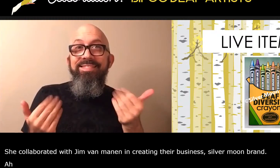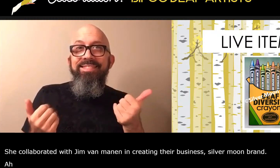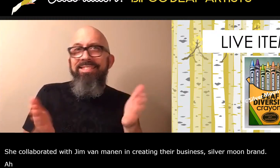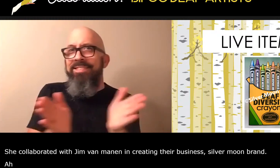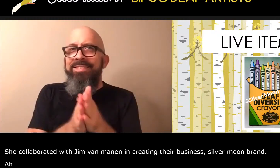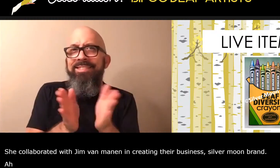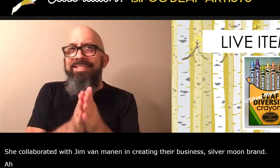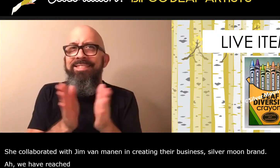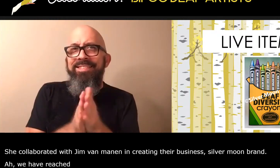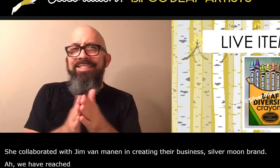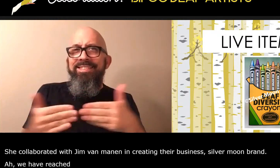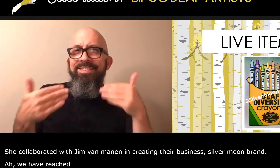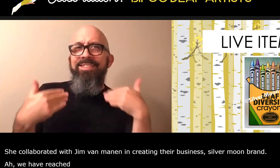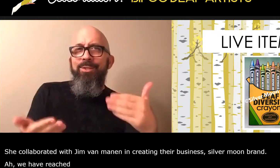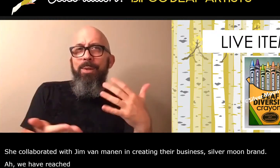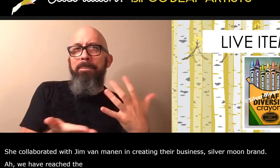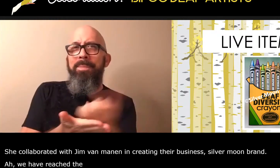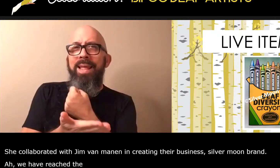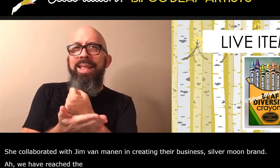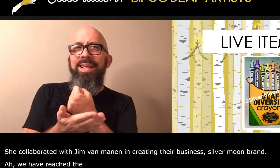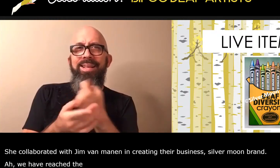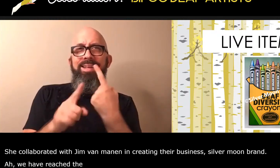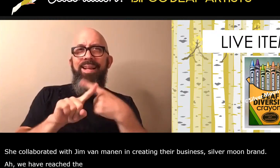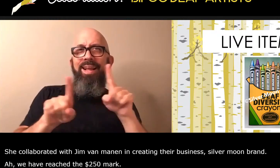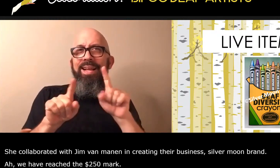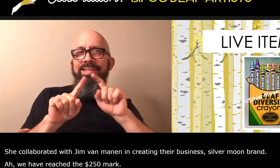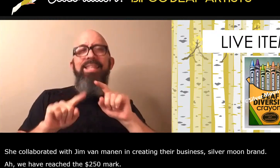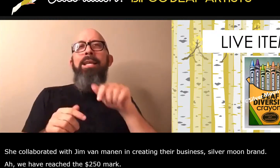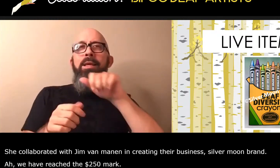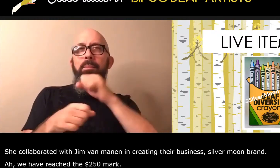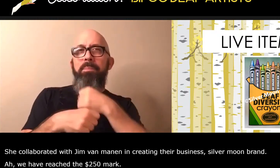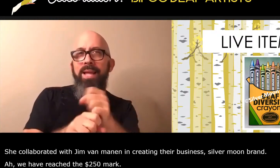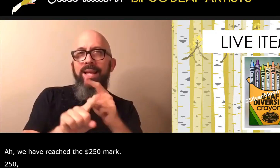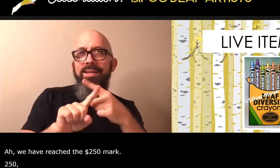mark. 250. Any more bidders? Come on.